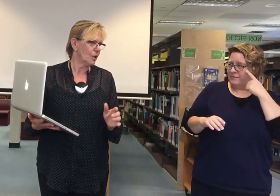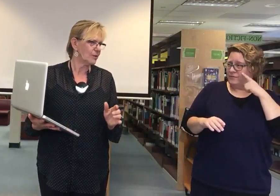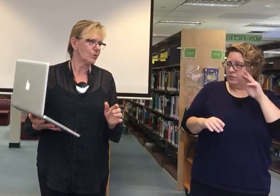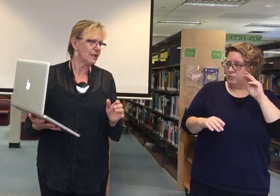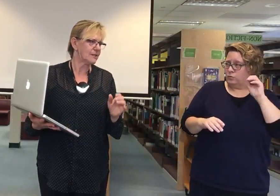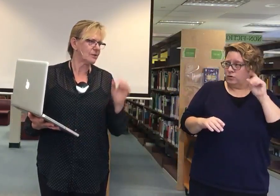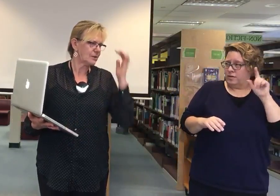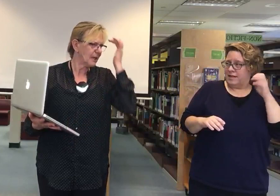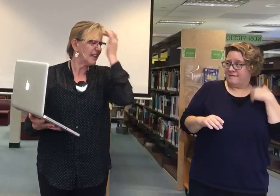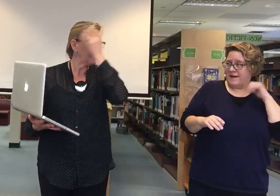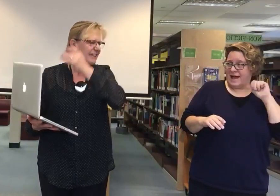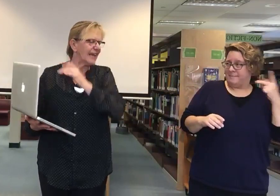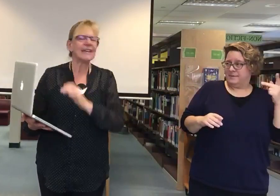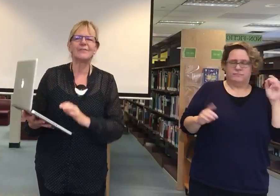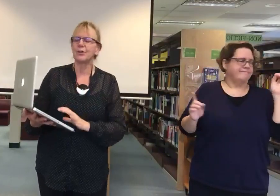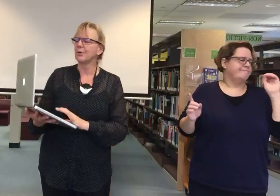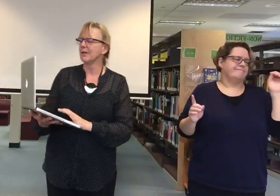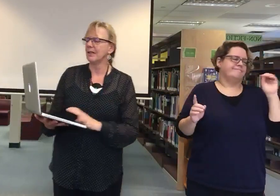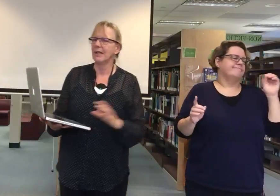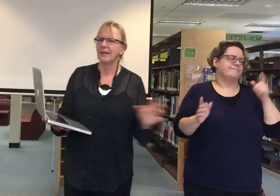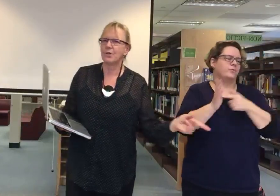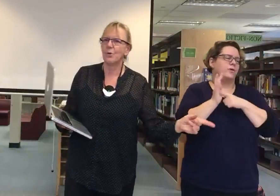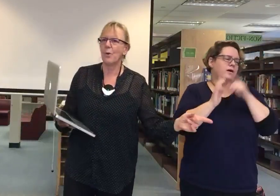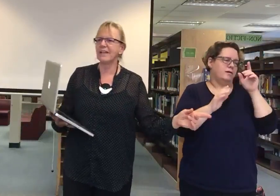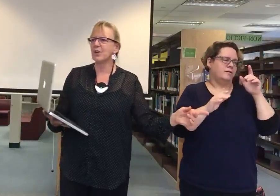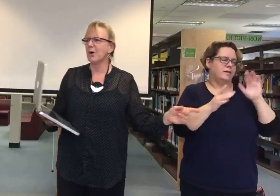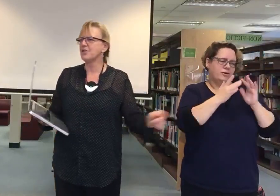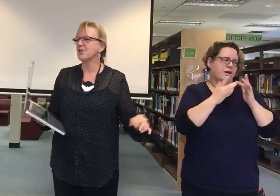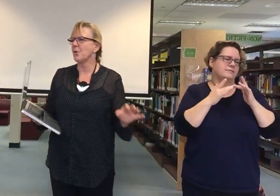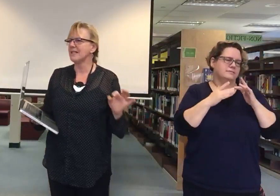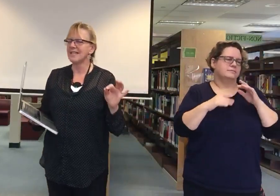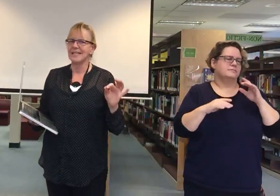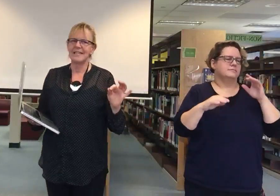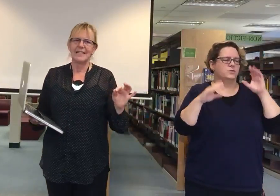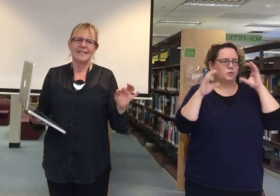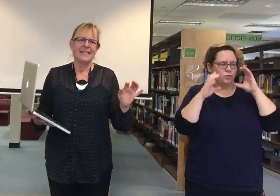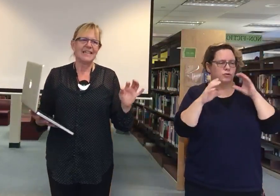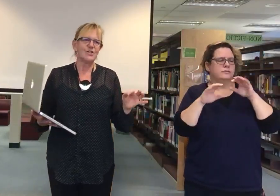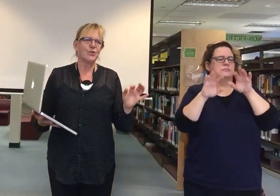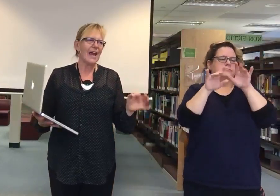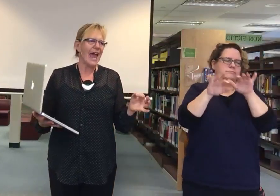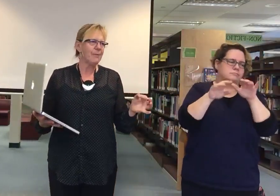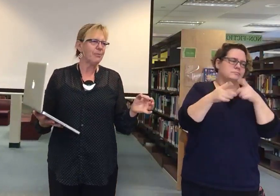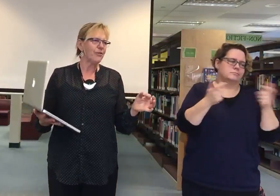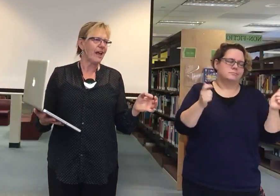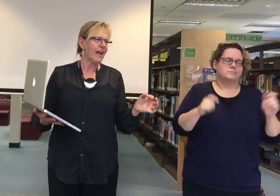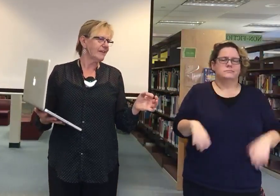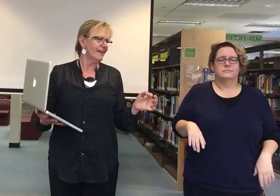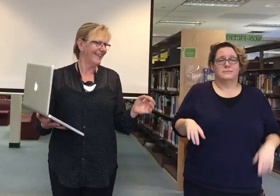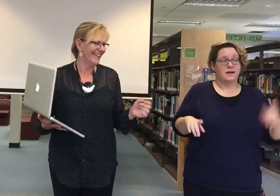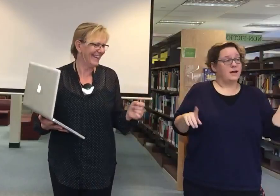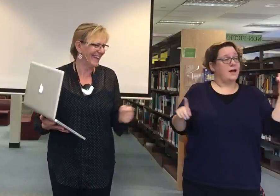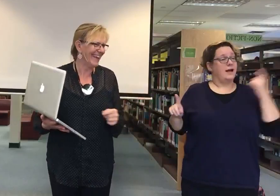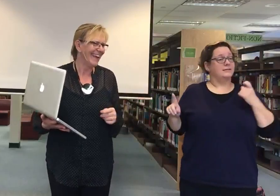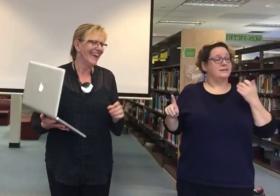no. Everything's working. Yeah, you have to go in. So one of the questions Not was, doing it at all. is there an app for